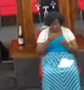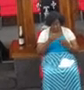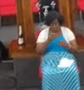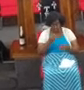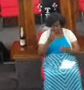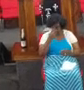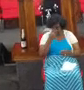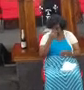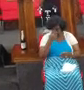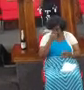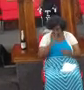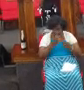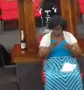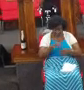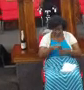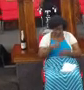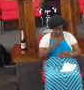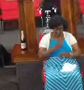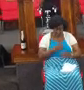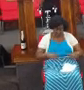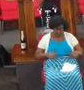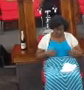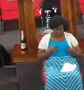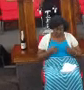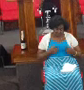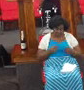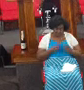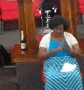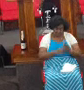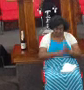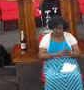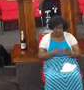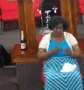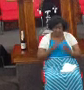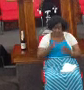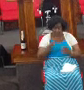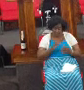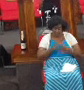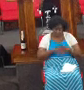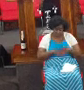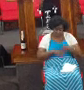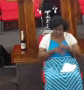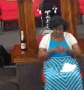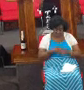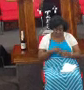True compassion, Lord, Father.